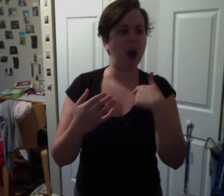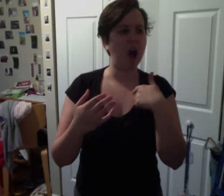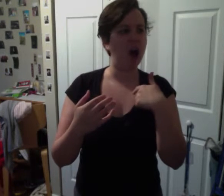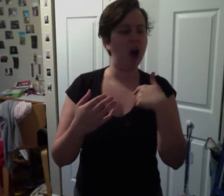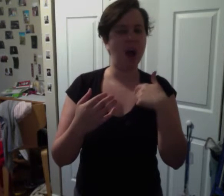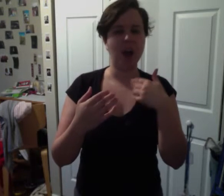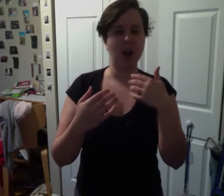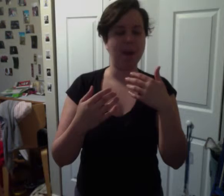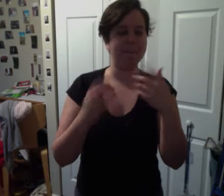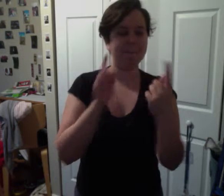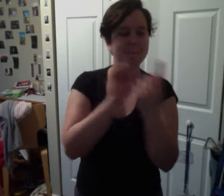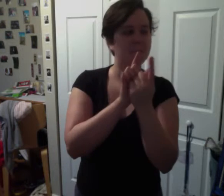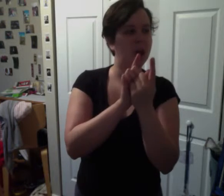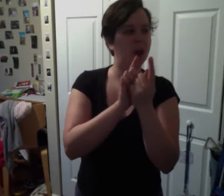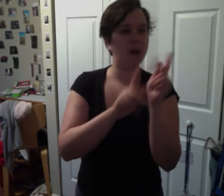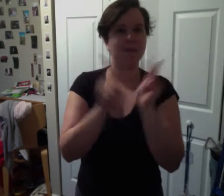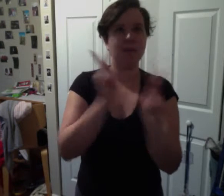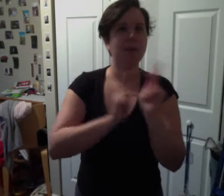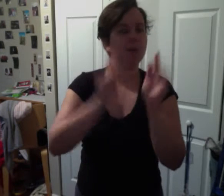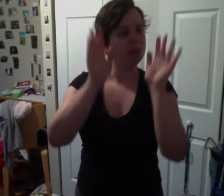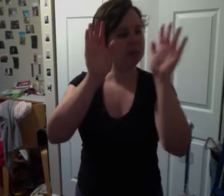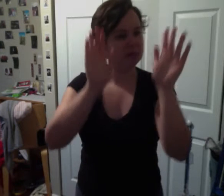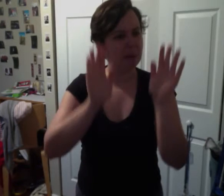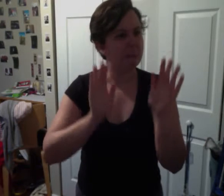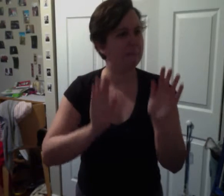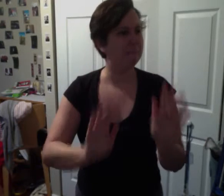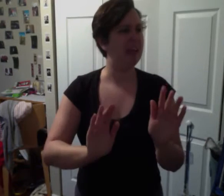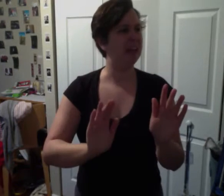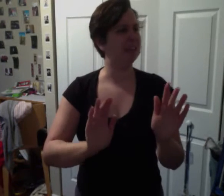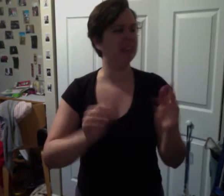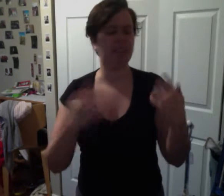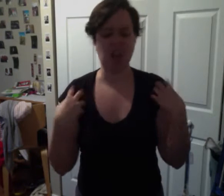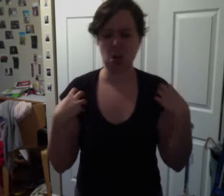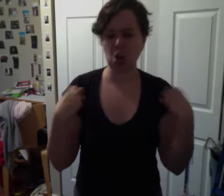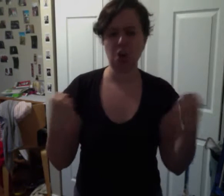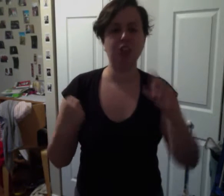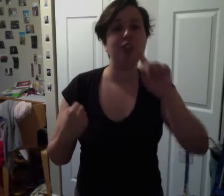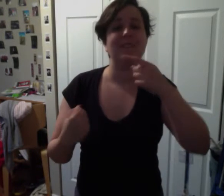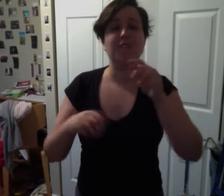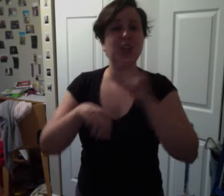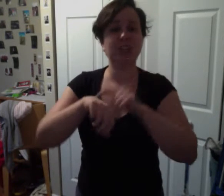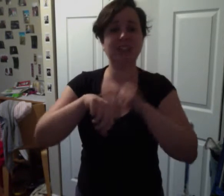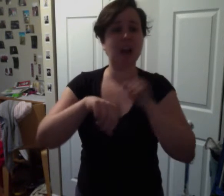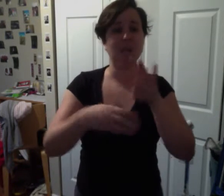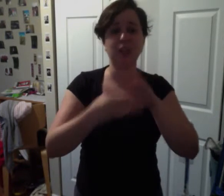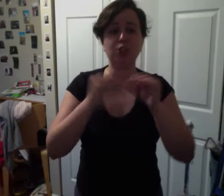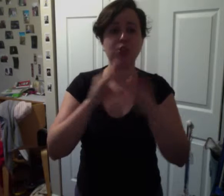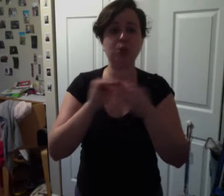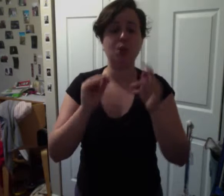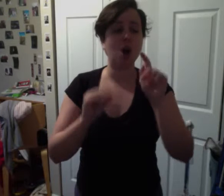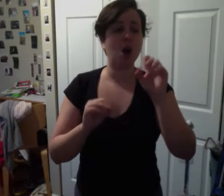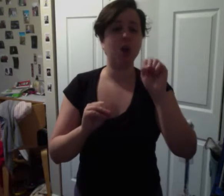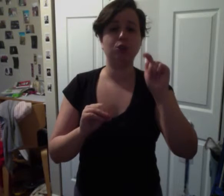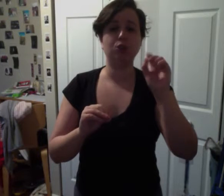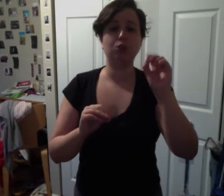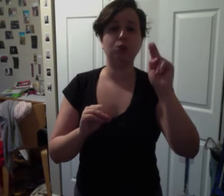met. It was the first time the story of Stonewall had been told to a national audience. I dedicated the program to my dad.